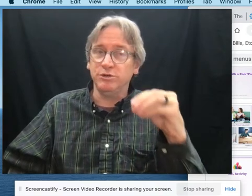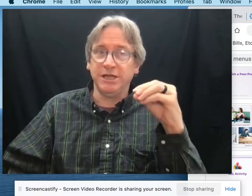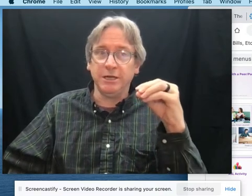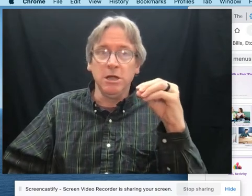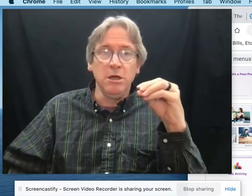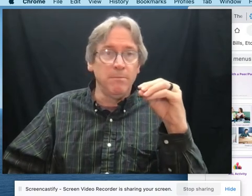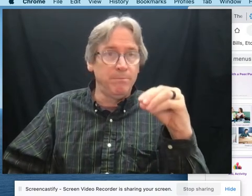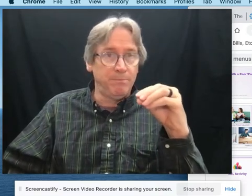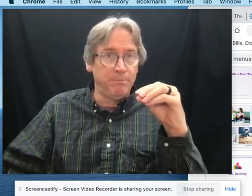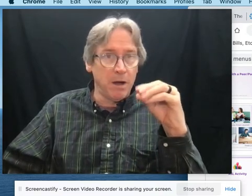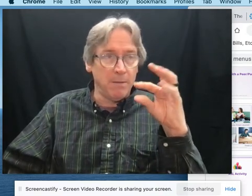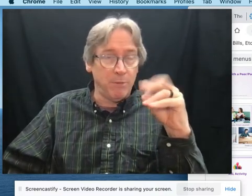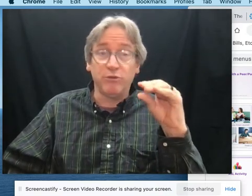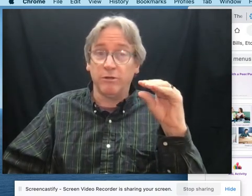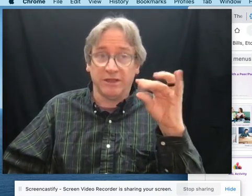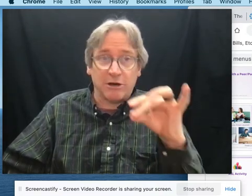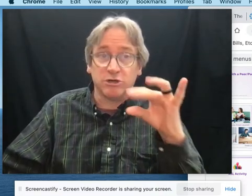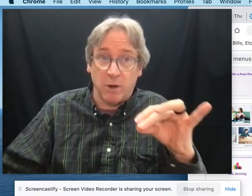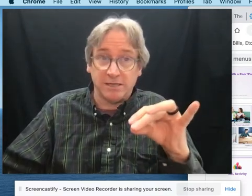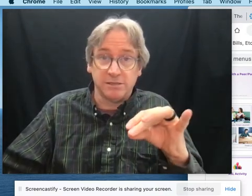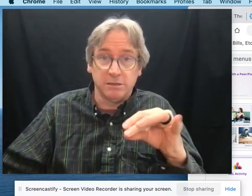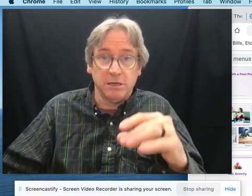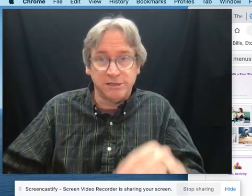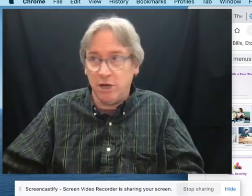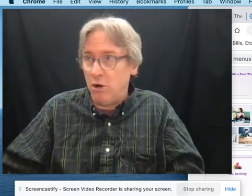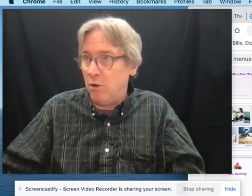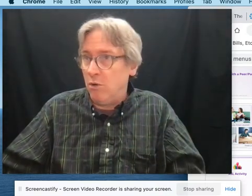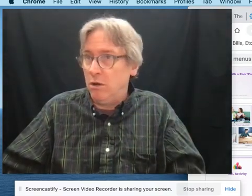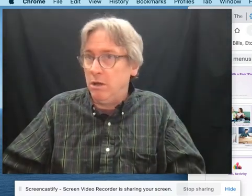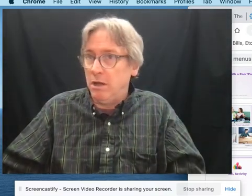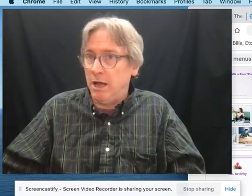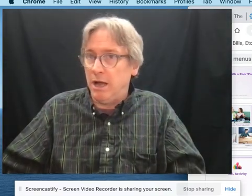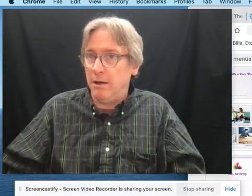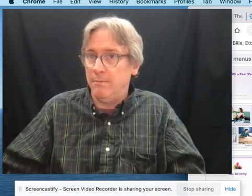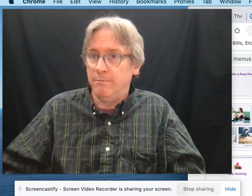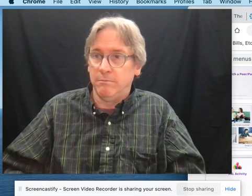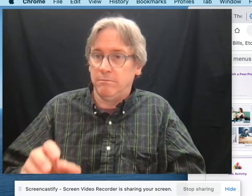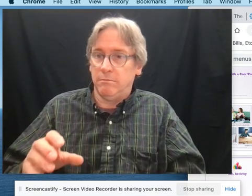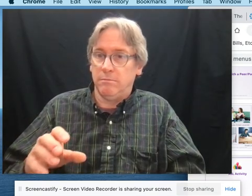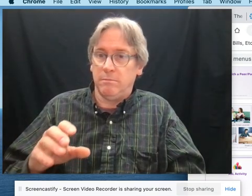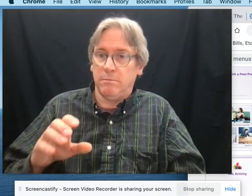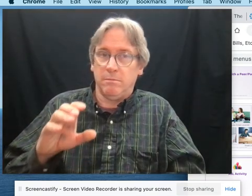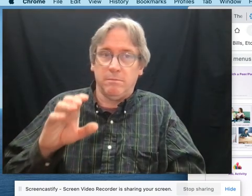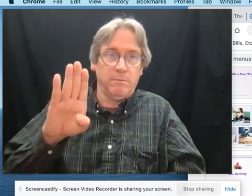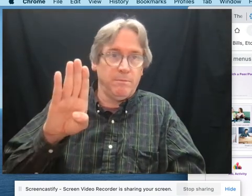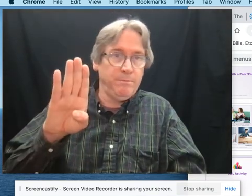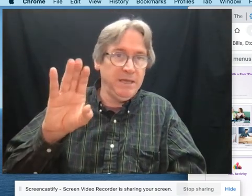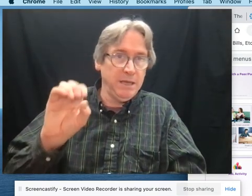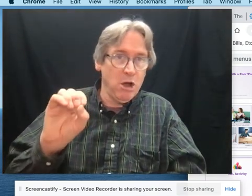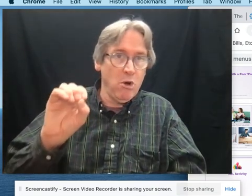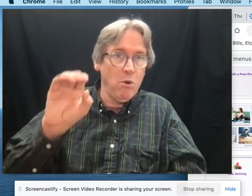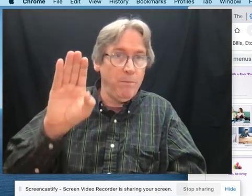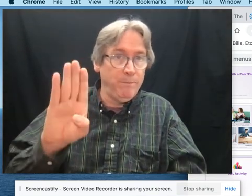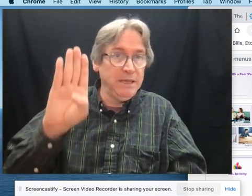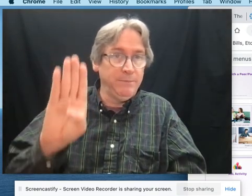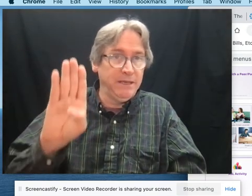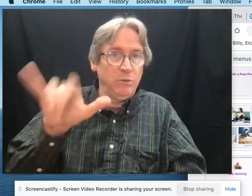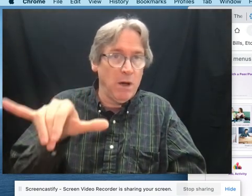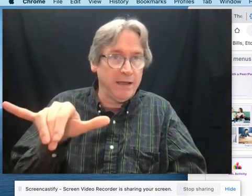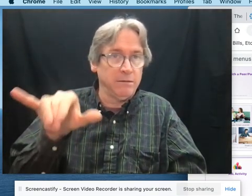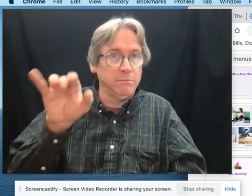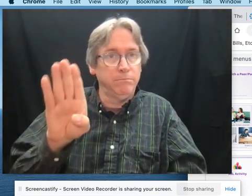producing um both the letter twice so um b o